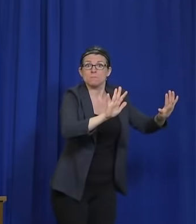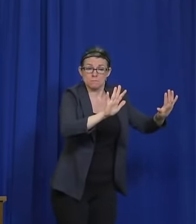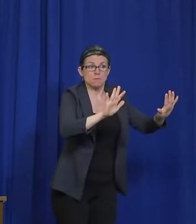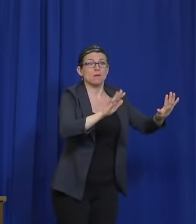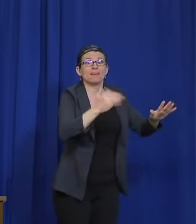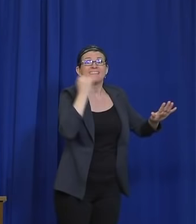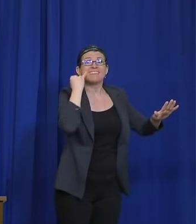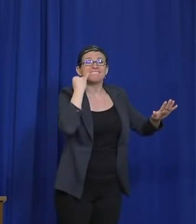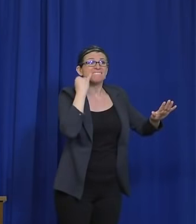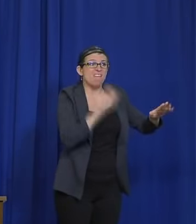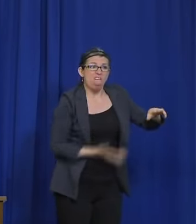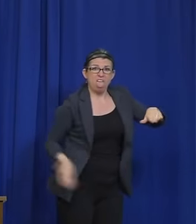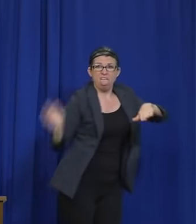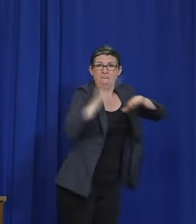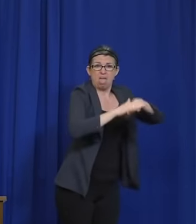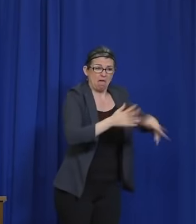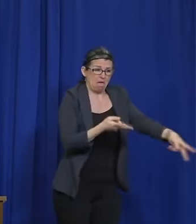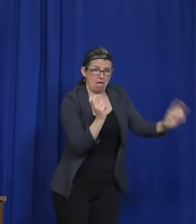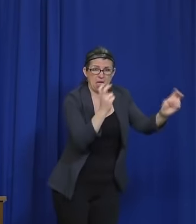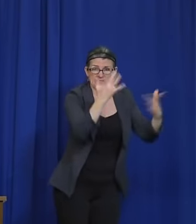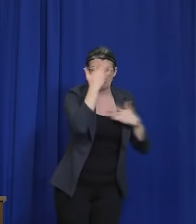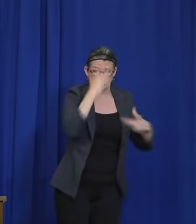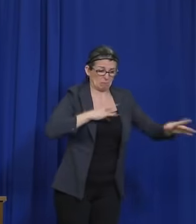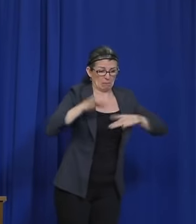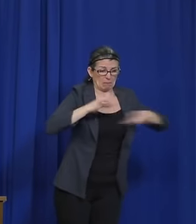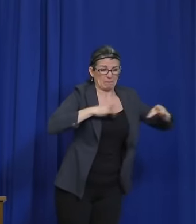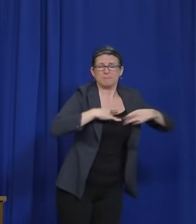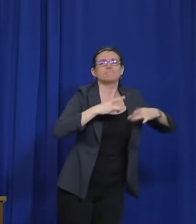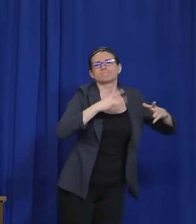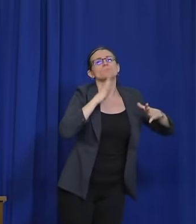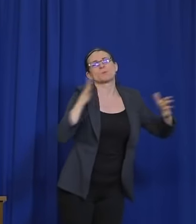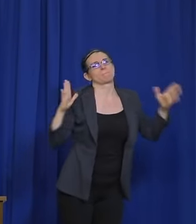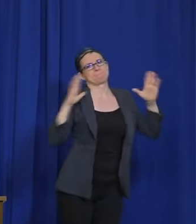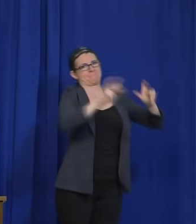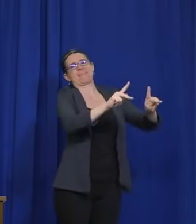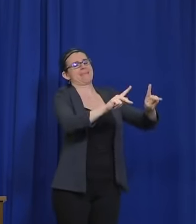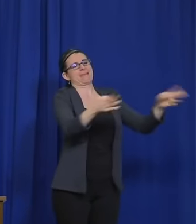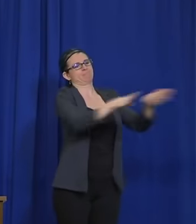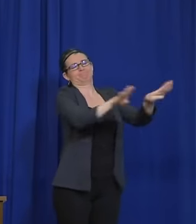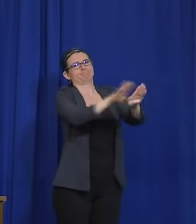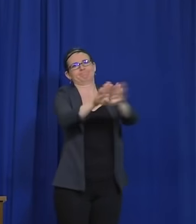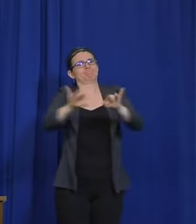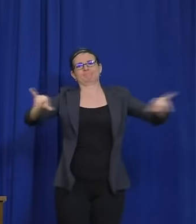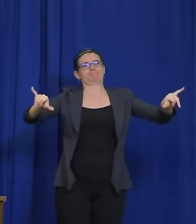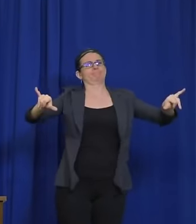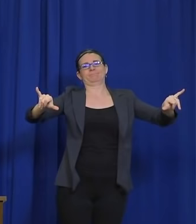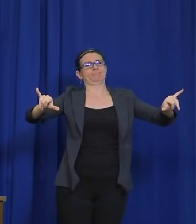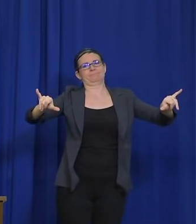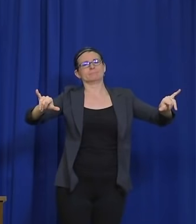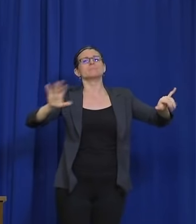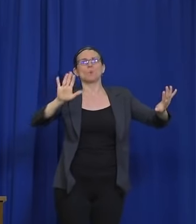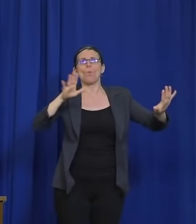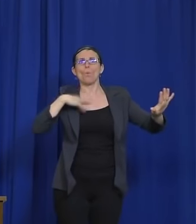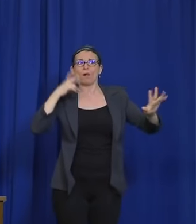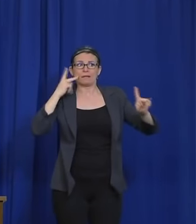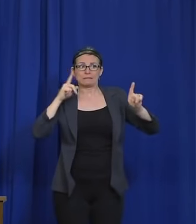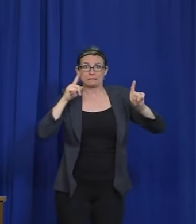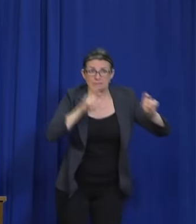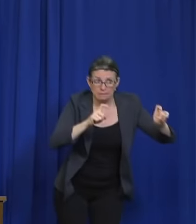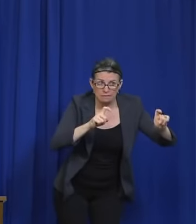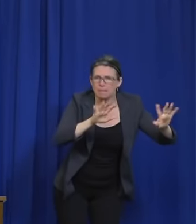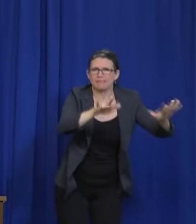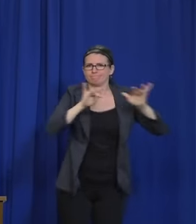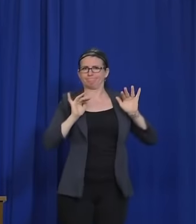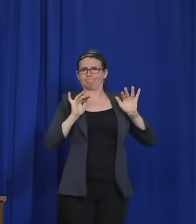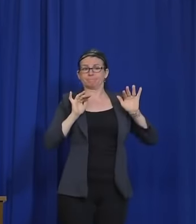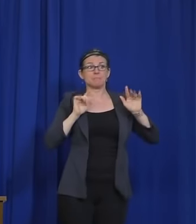we'll try again. I hope to unveil that plan tomorrow. Regarding unemployment,